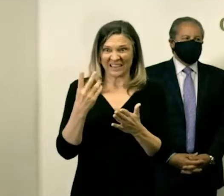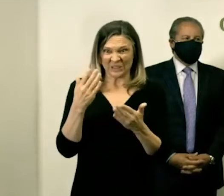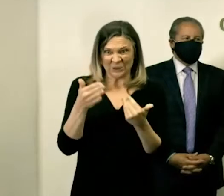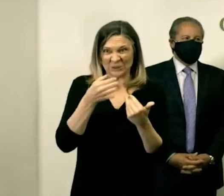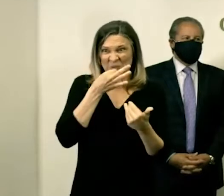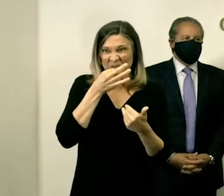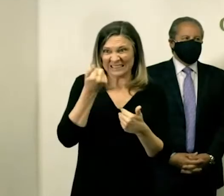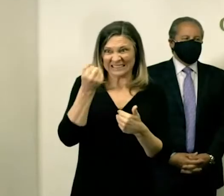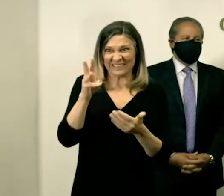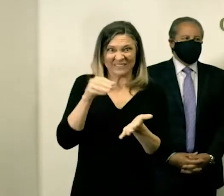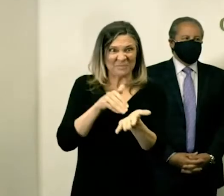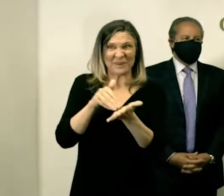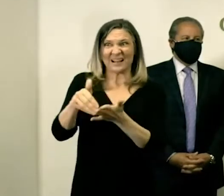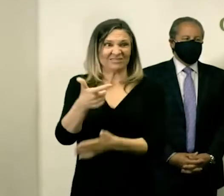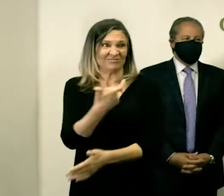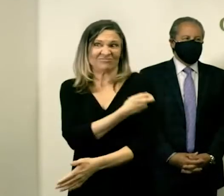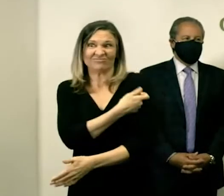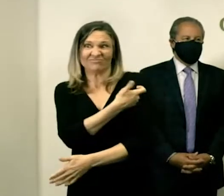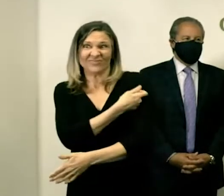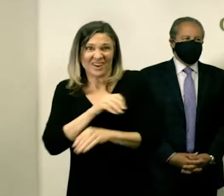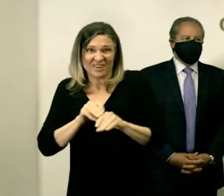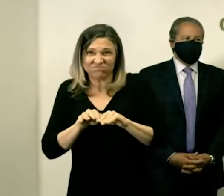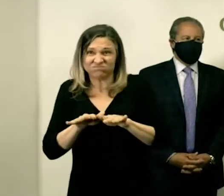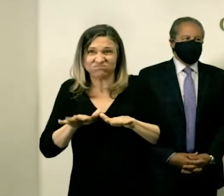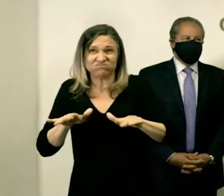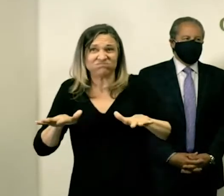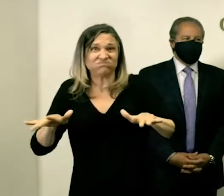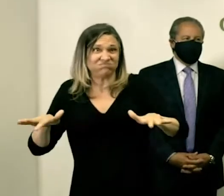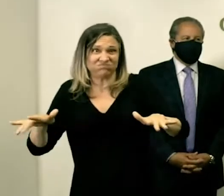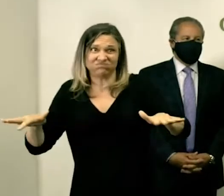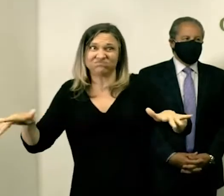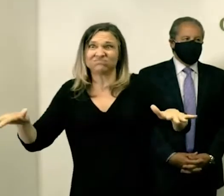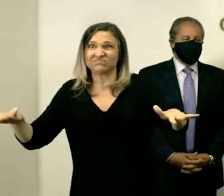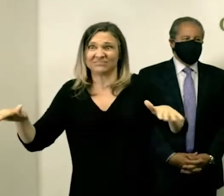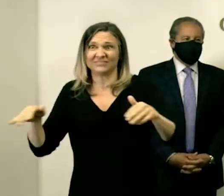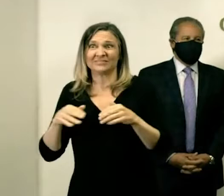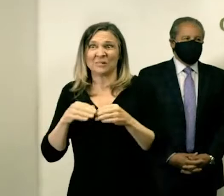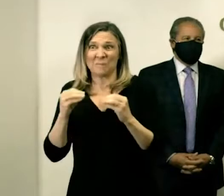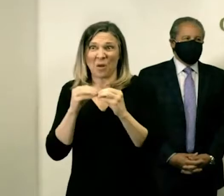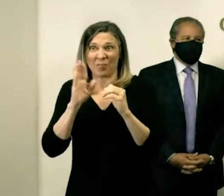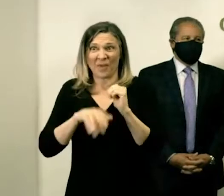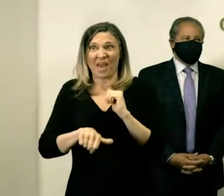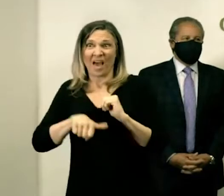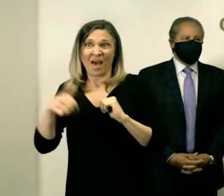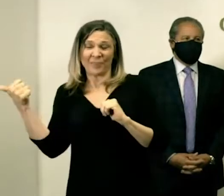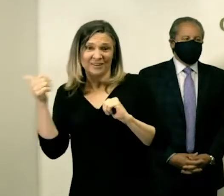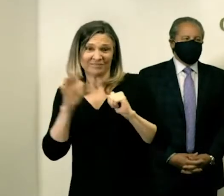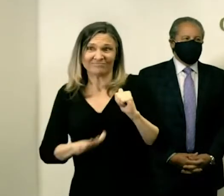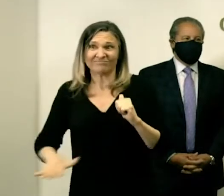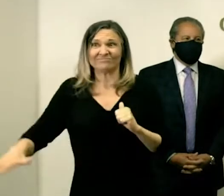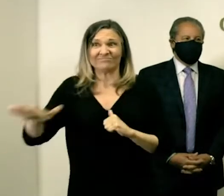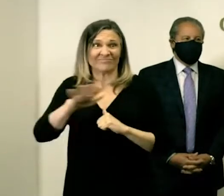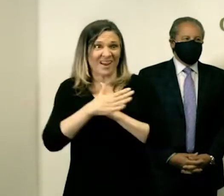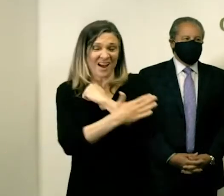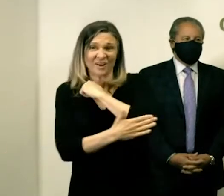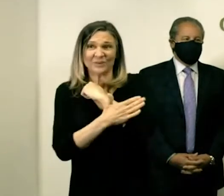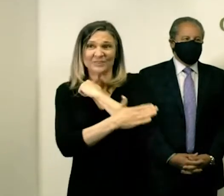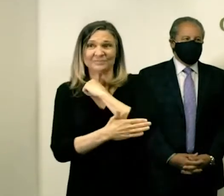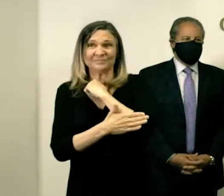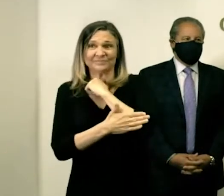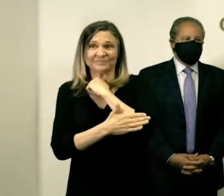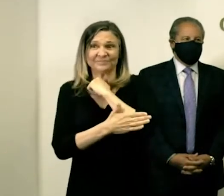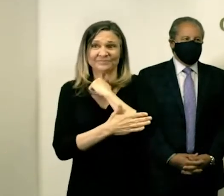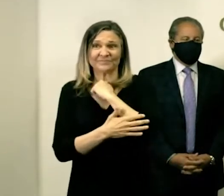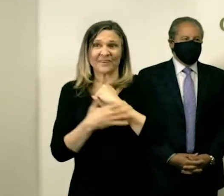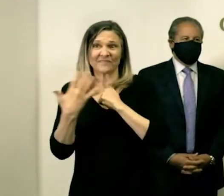to 6 million more than any other state in the country. We are administering more doses than all but 5 other